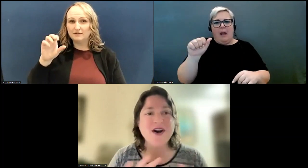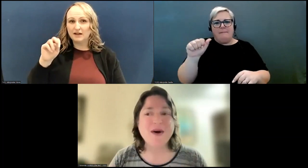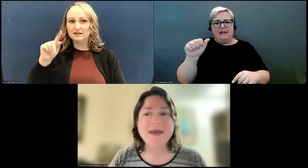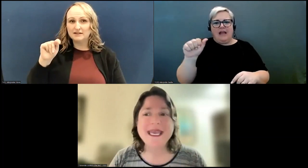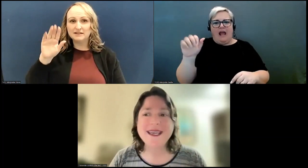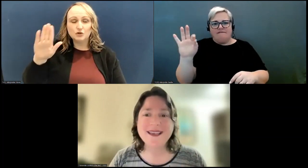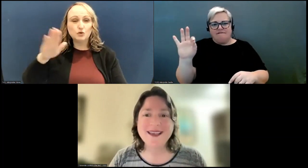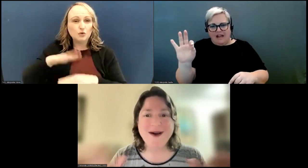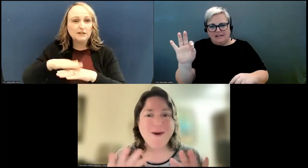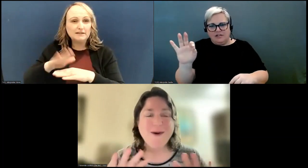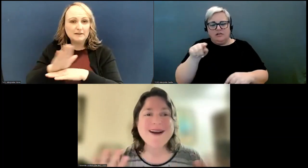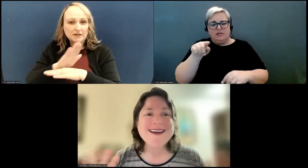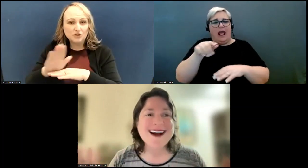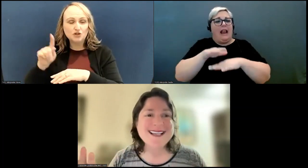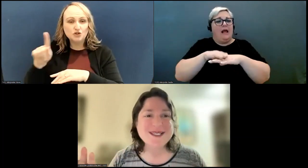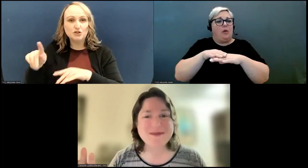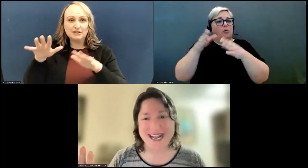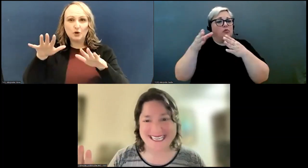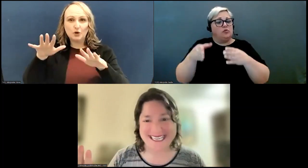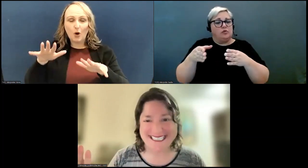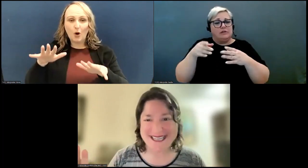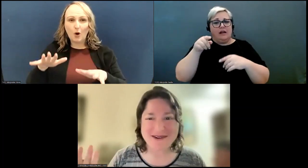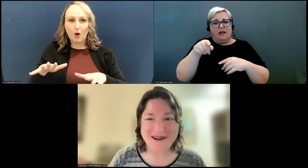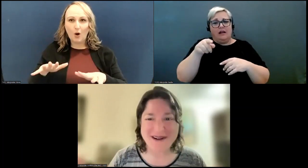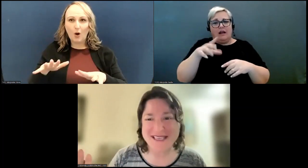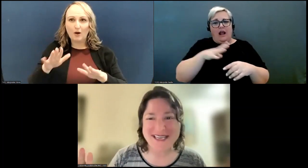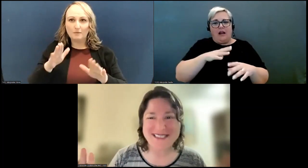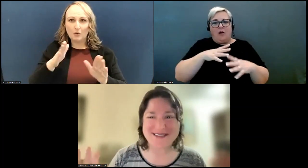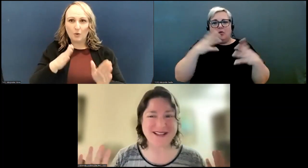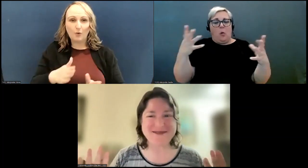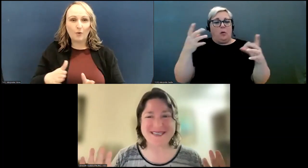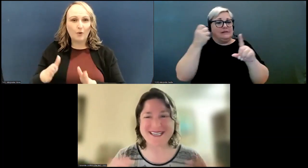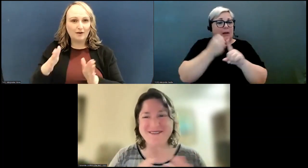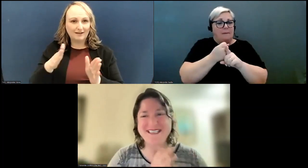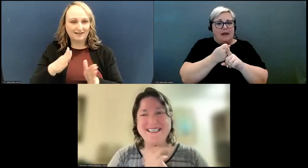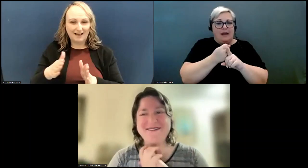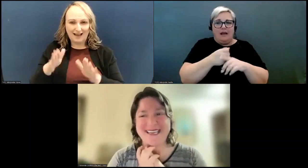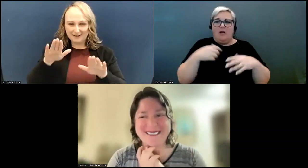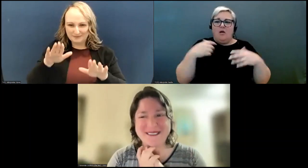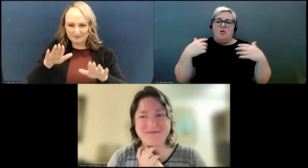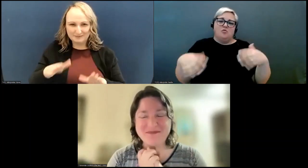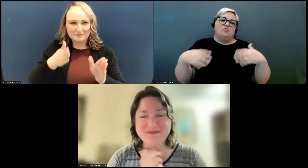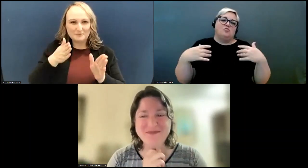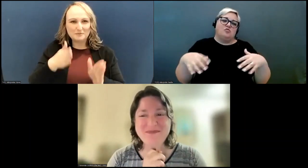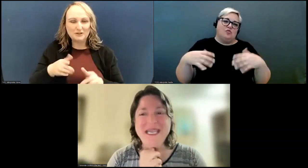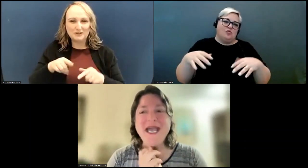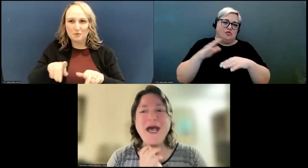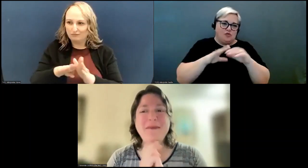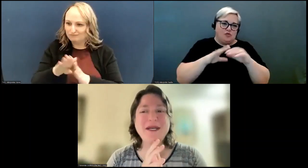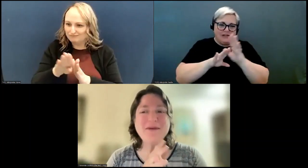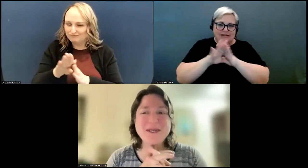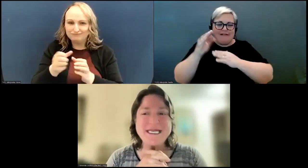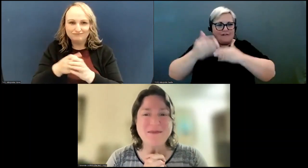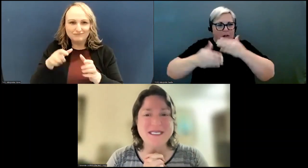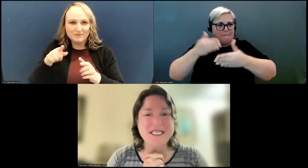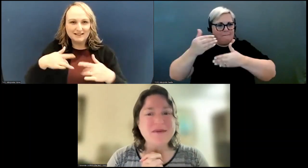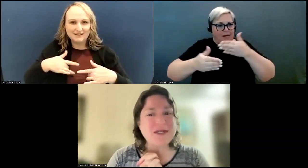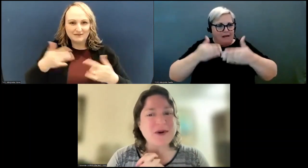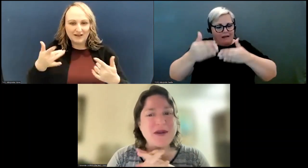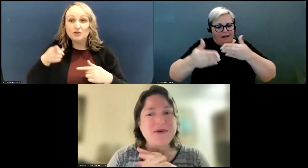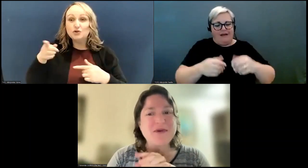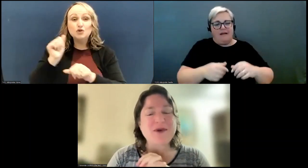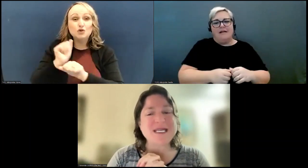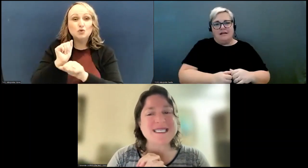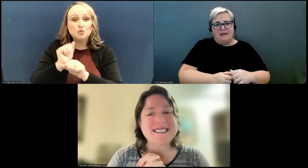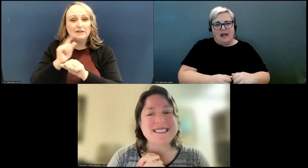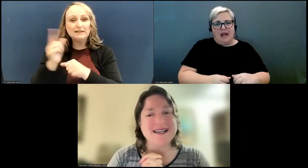a calming, organized presence throughout the development of this event. Amanda works in